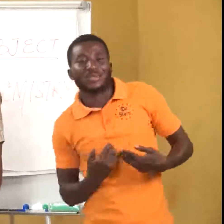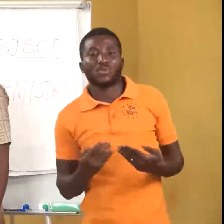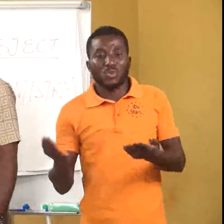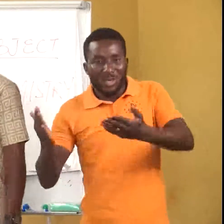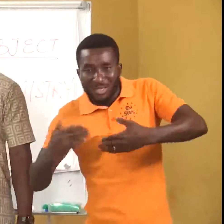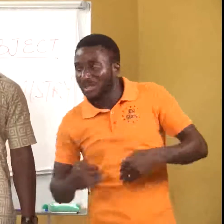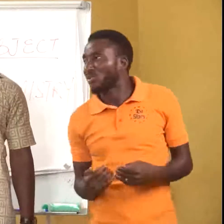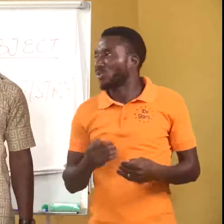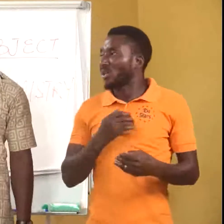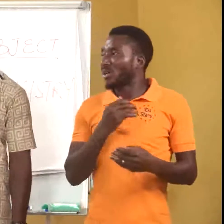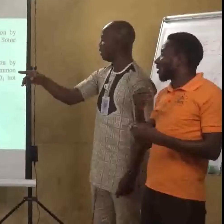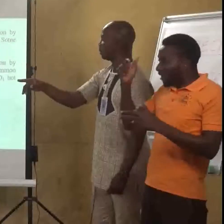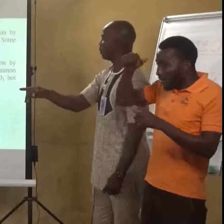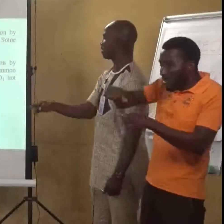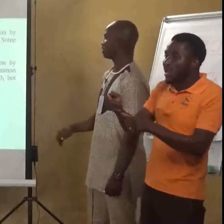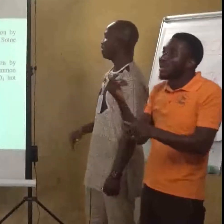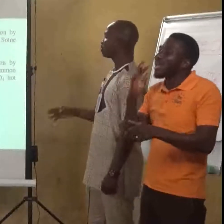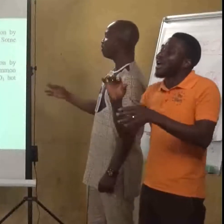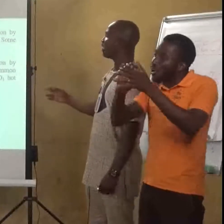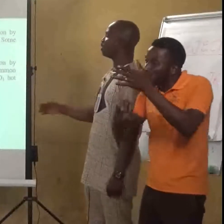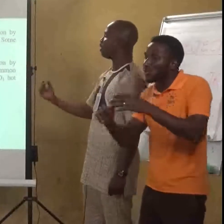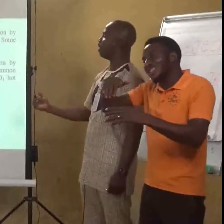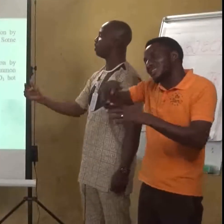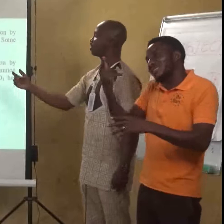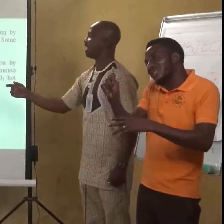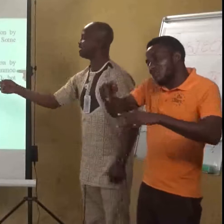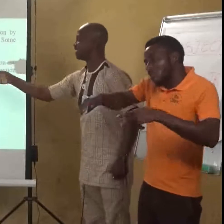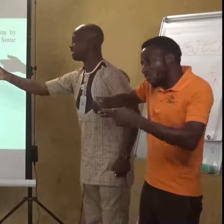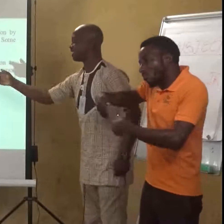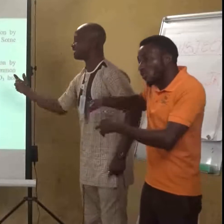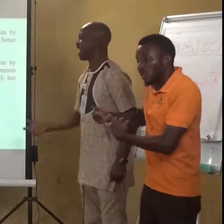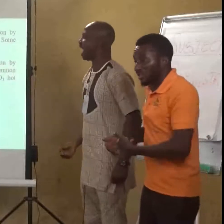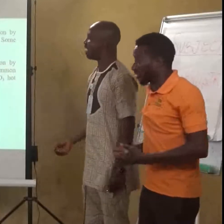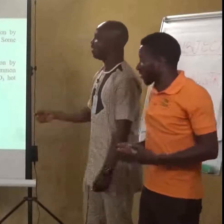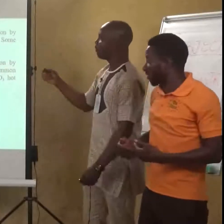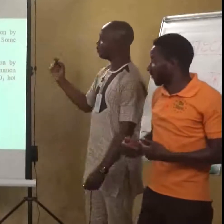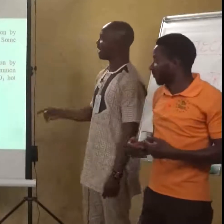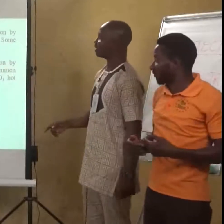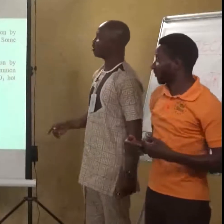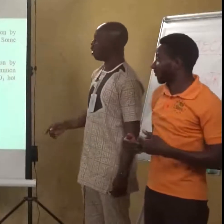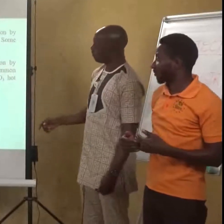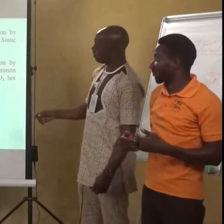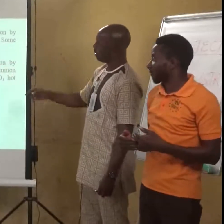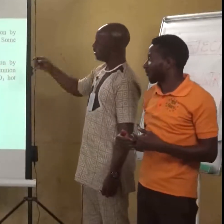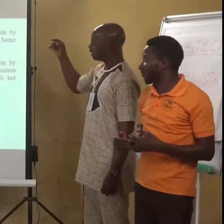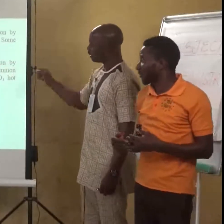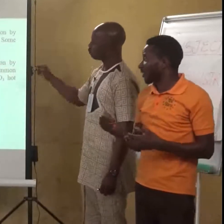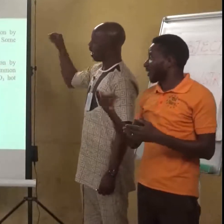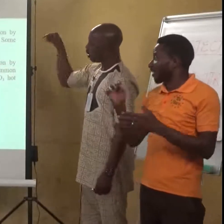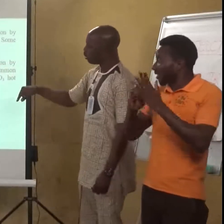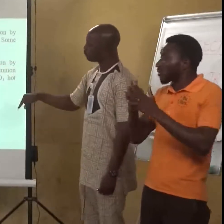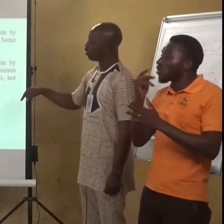are reduced in the process. Some very common oxidizing agents are potassium